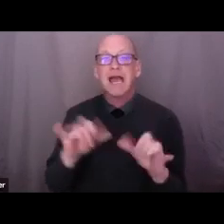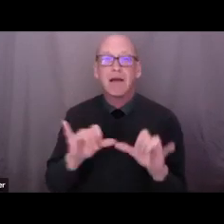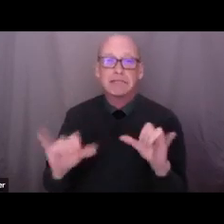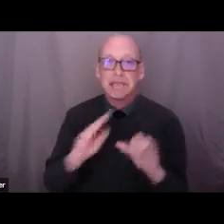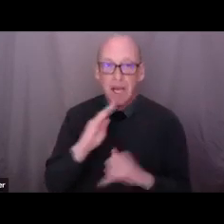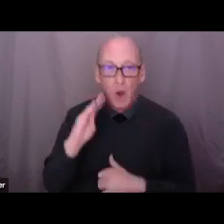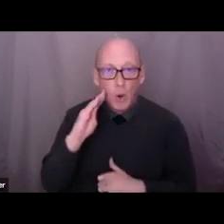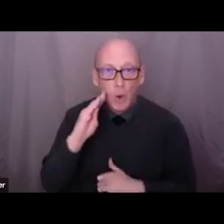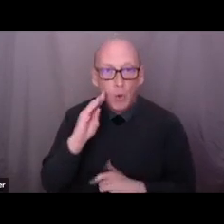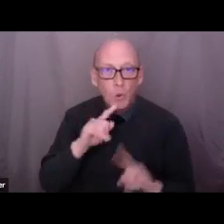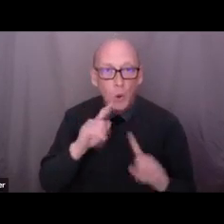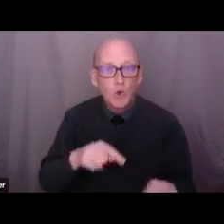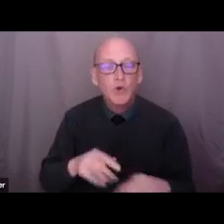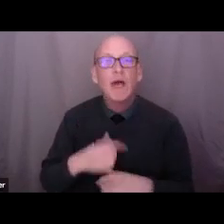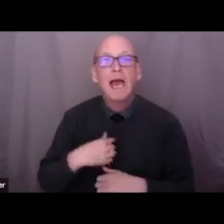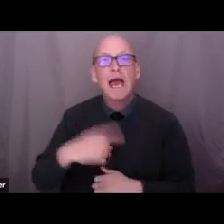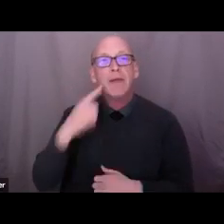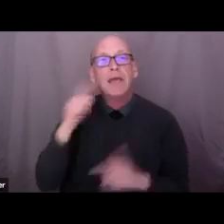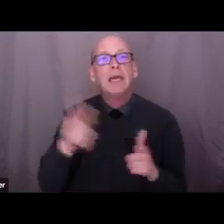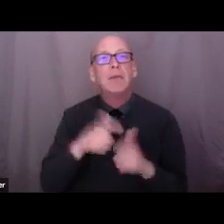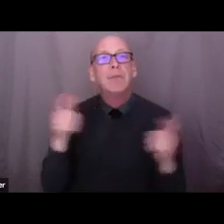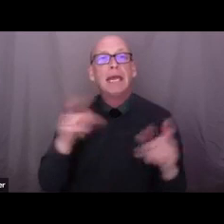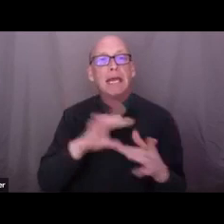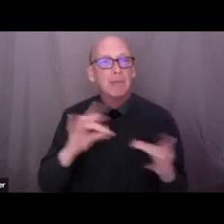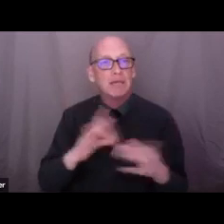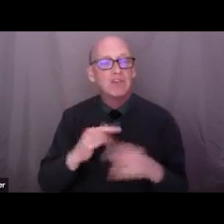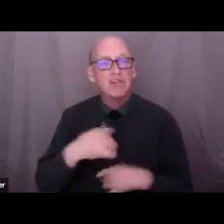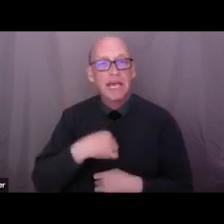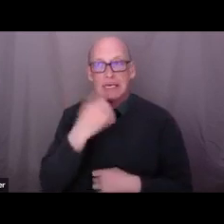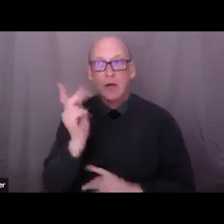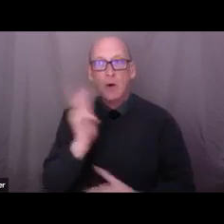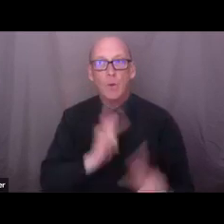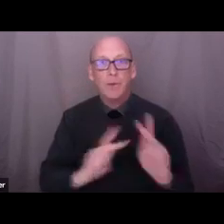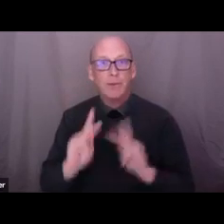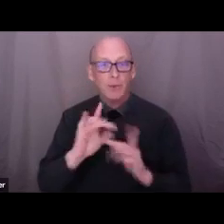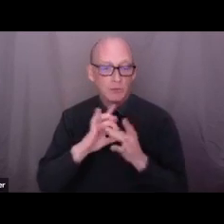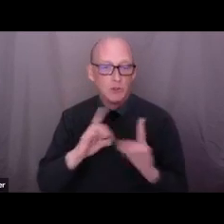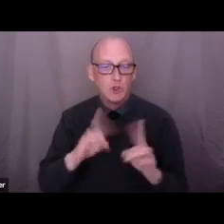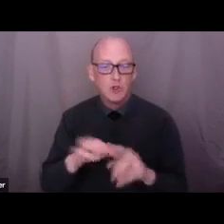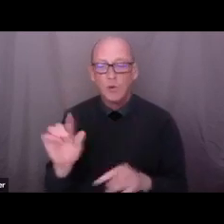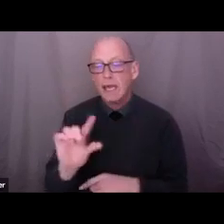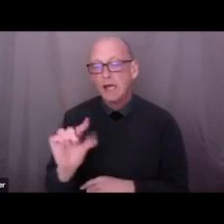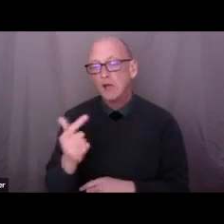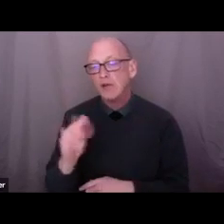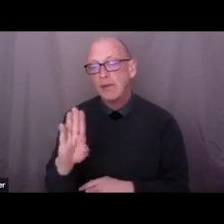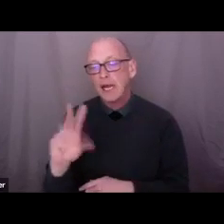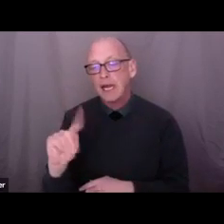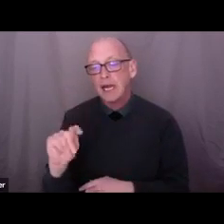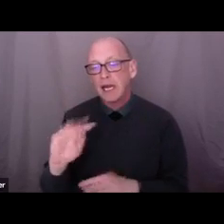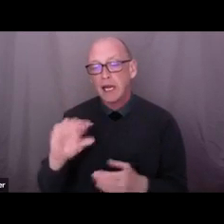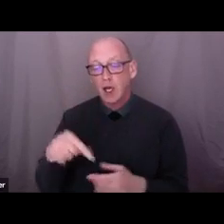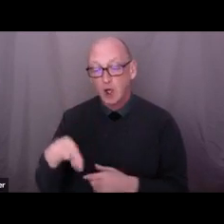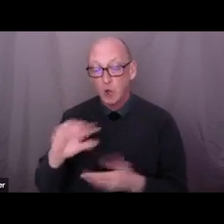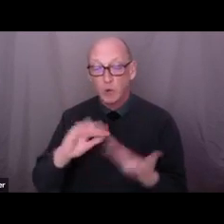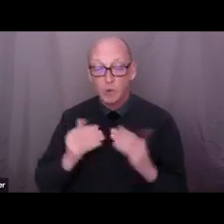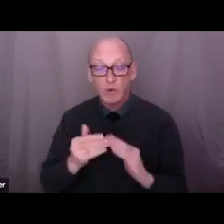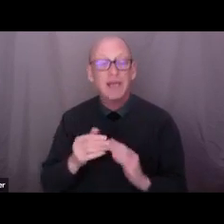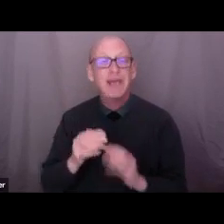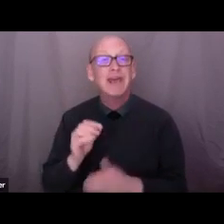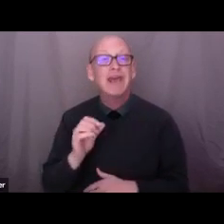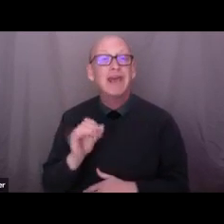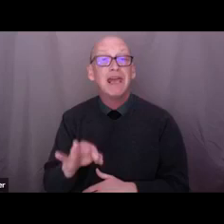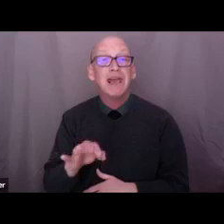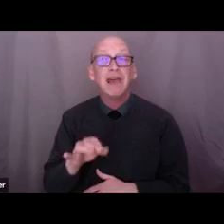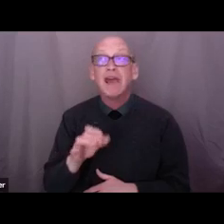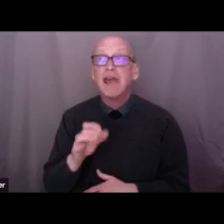So I think a big message I would kind of say to folks when it comes to the LGBT community is, you definitely, any kind of